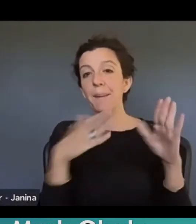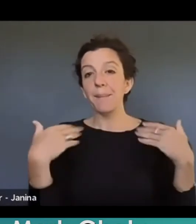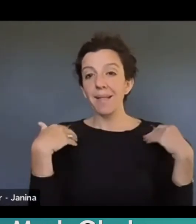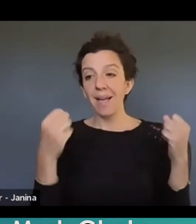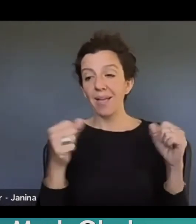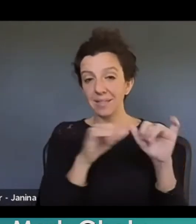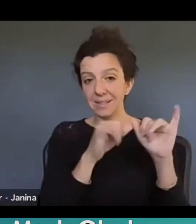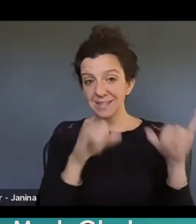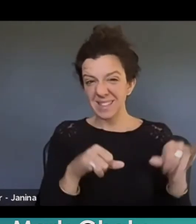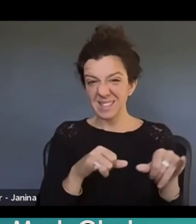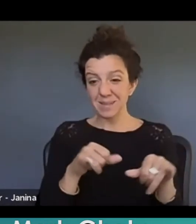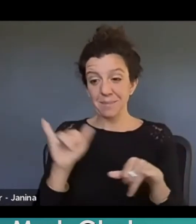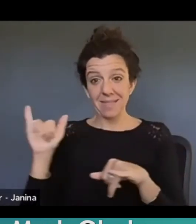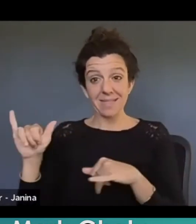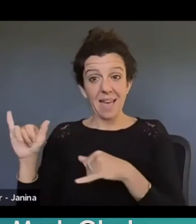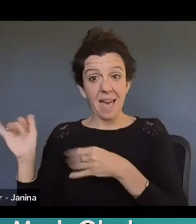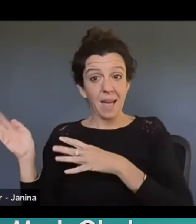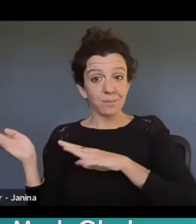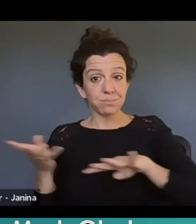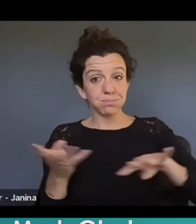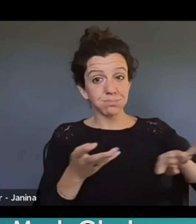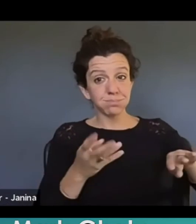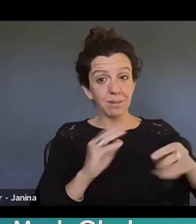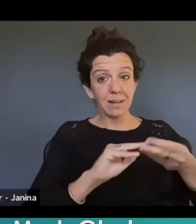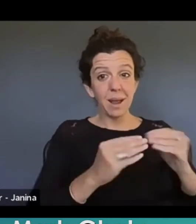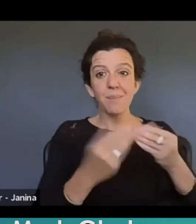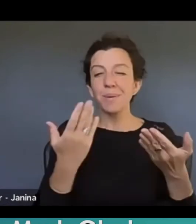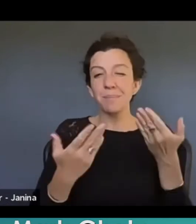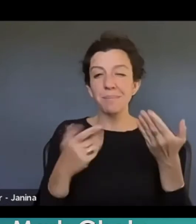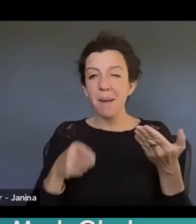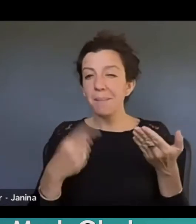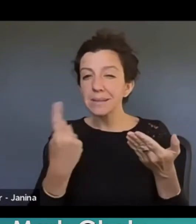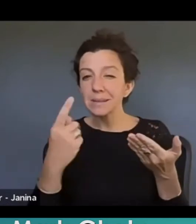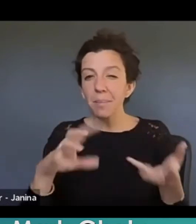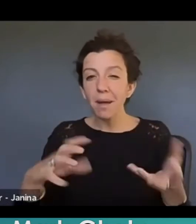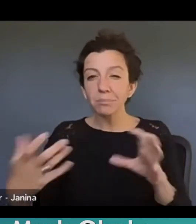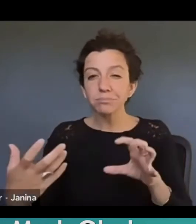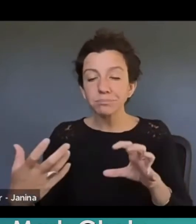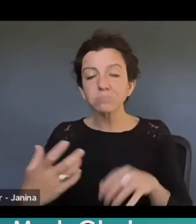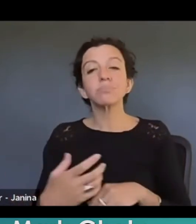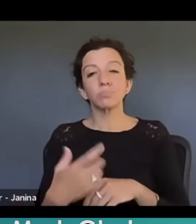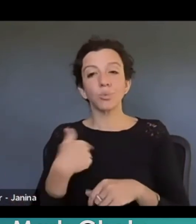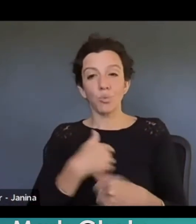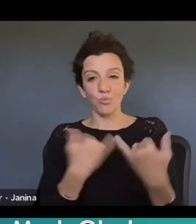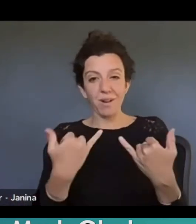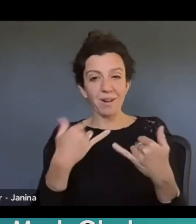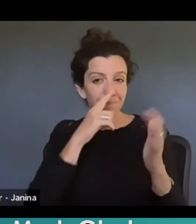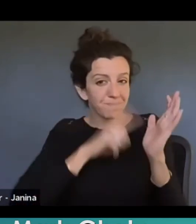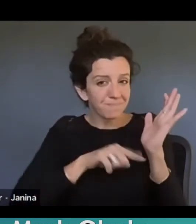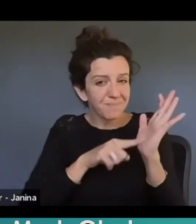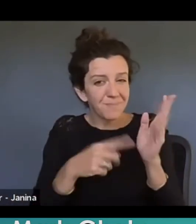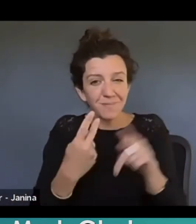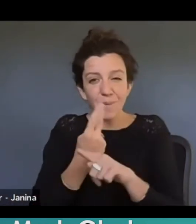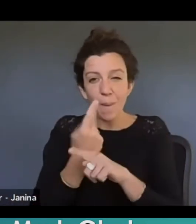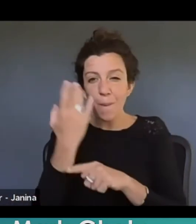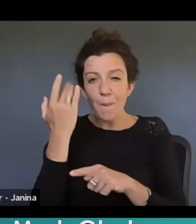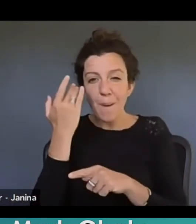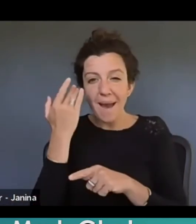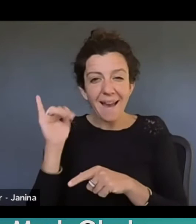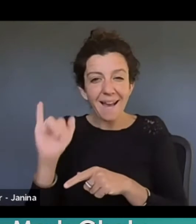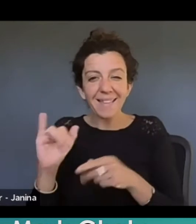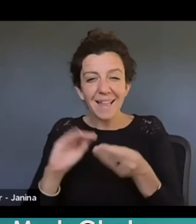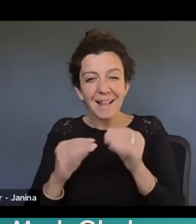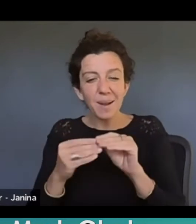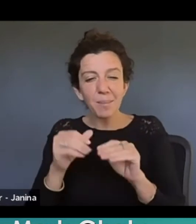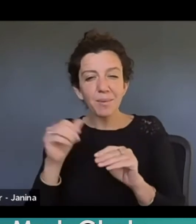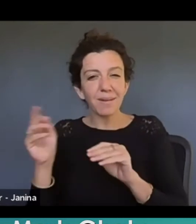data is getting stuck. So we are working on that currently to try to understand in detail what that might be. We're